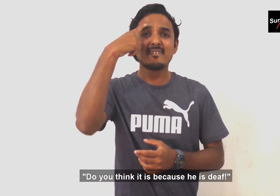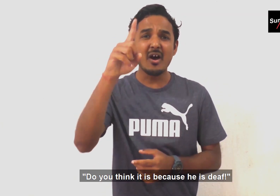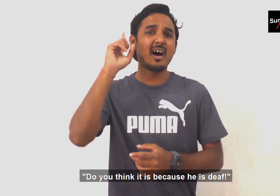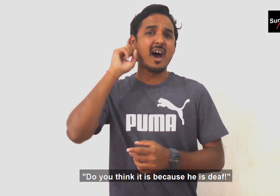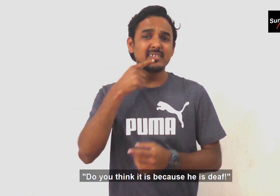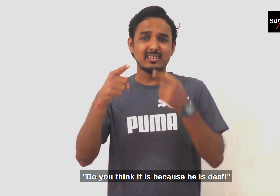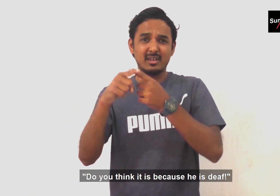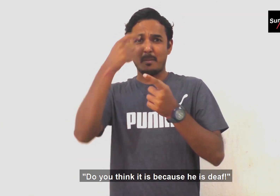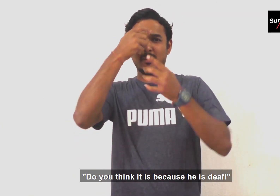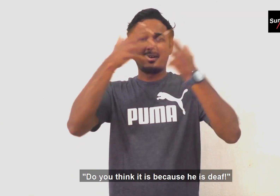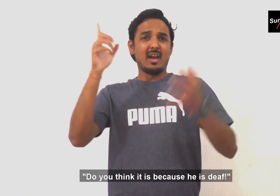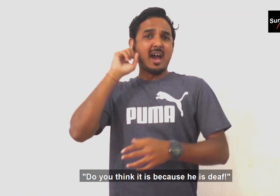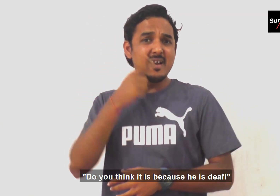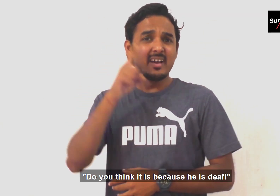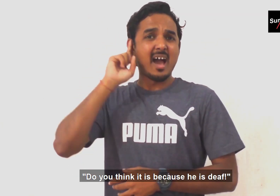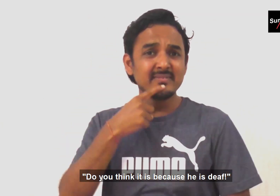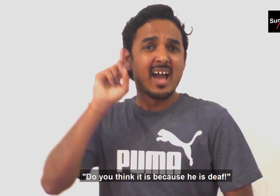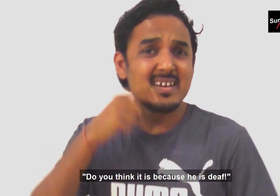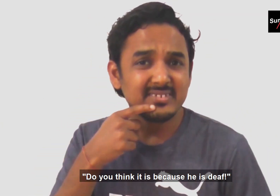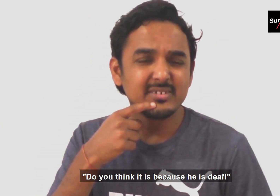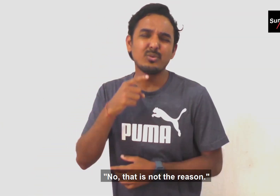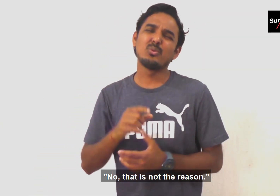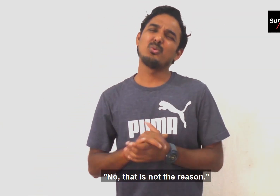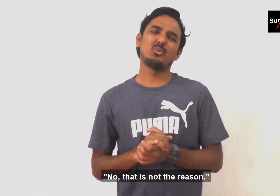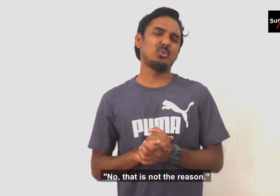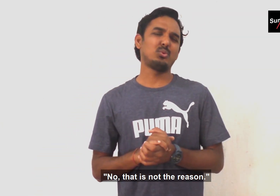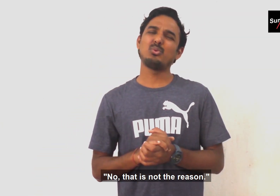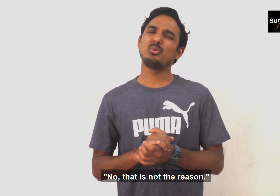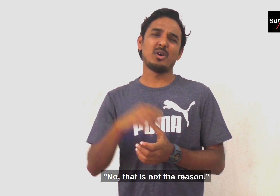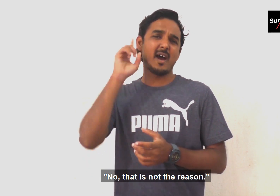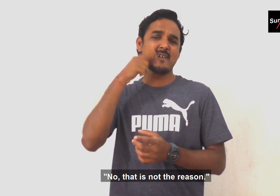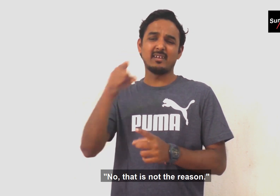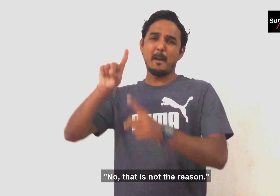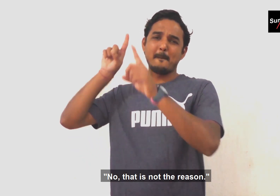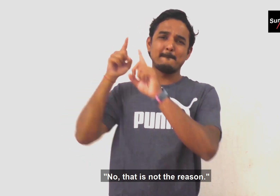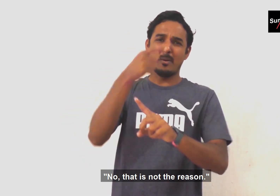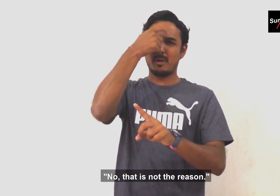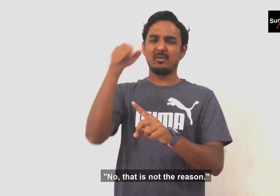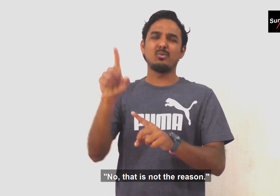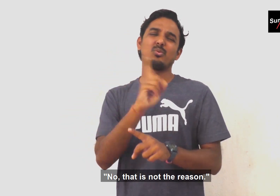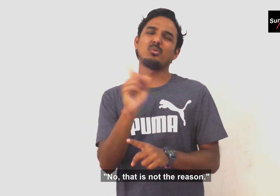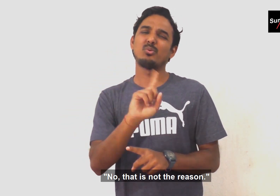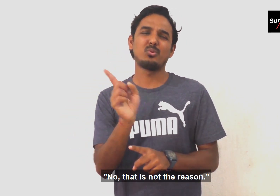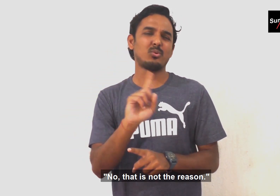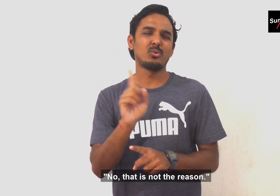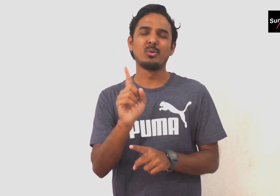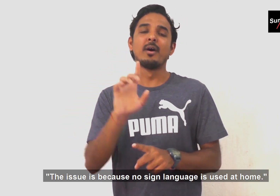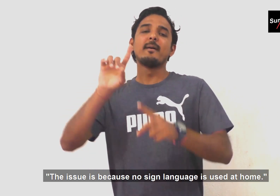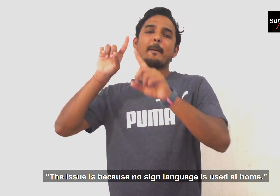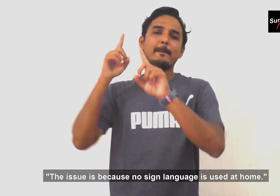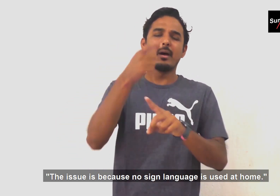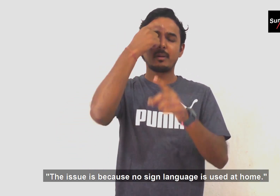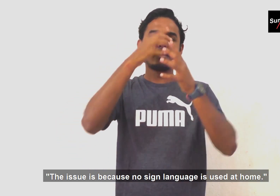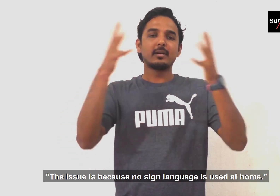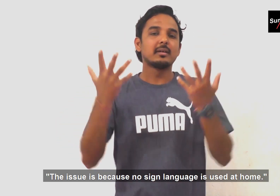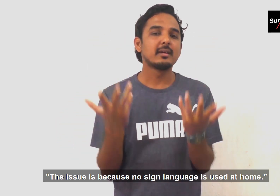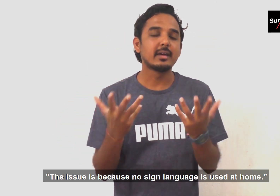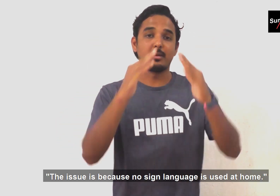Do you think it is because he is deaf? No, that is not the reason. The issue